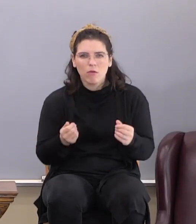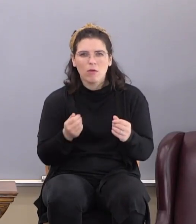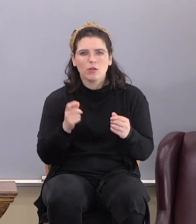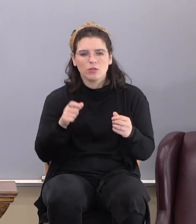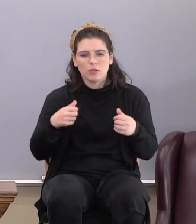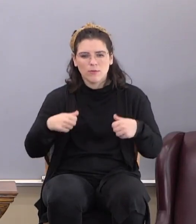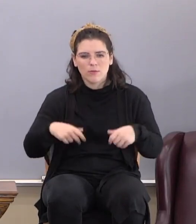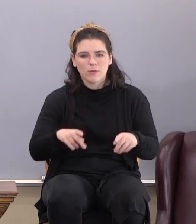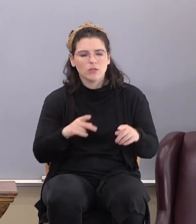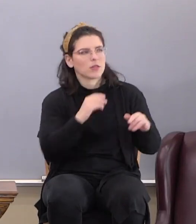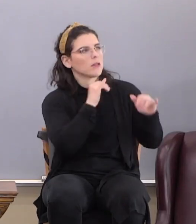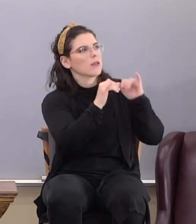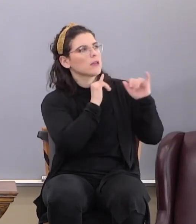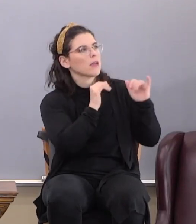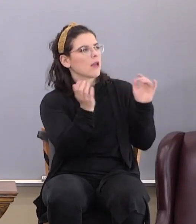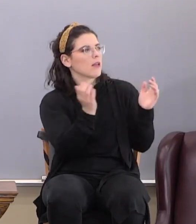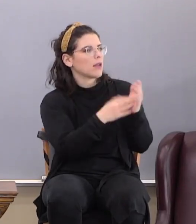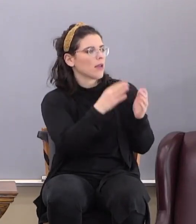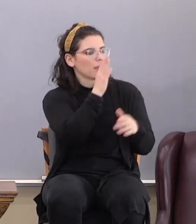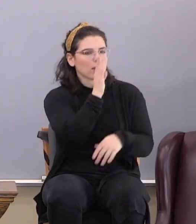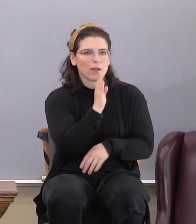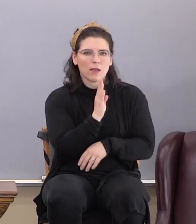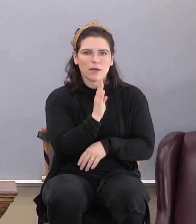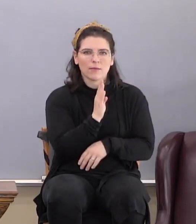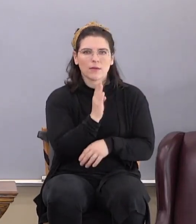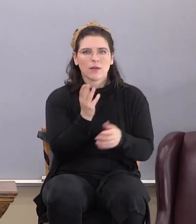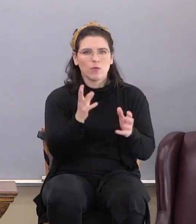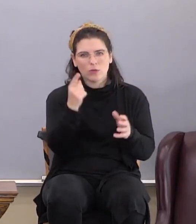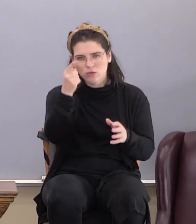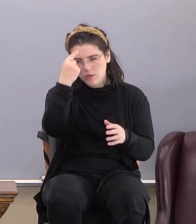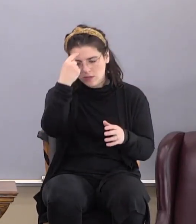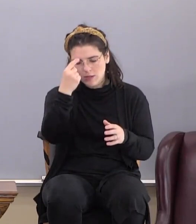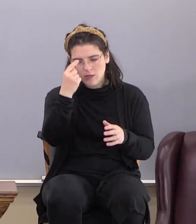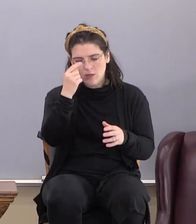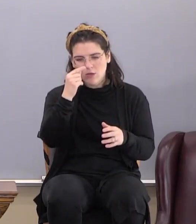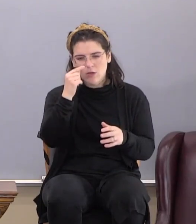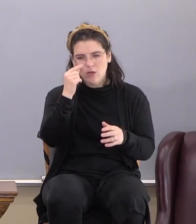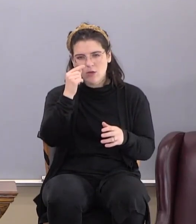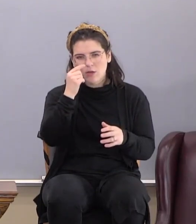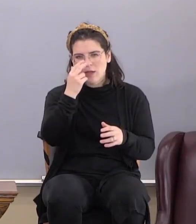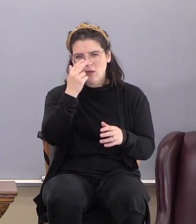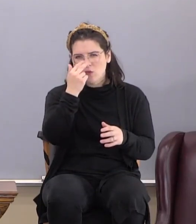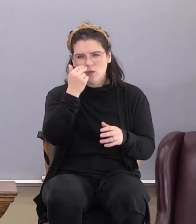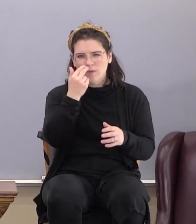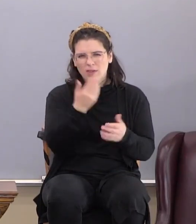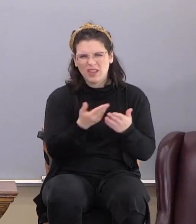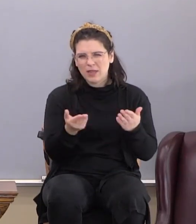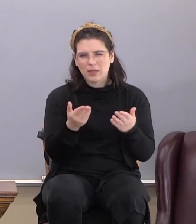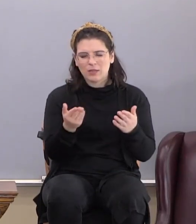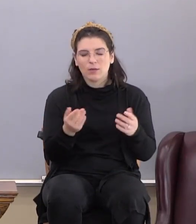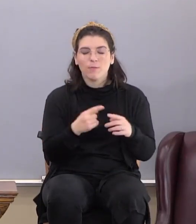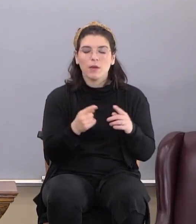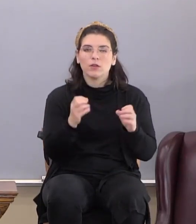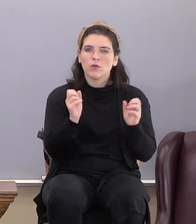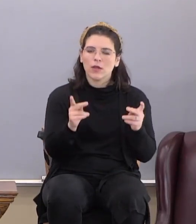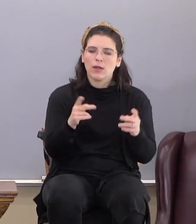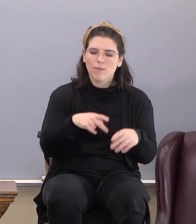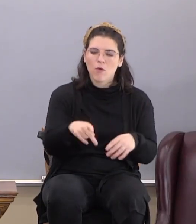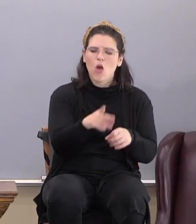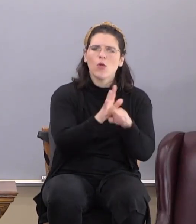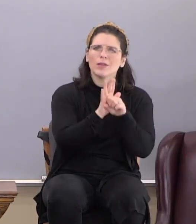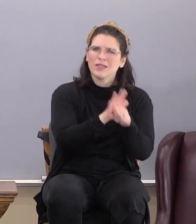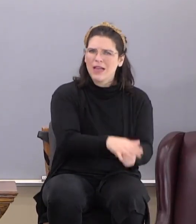at God. And I don't want you to think goofy things here. but it's okay. Paul was cast